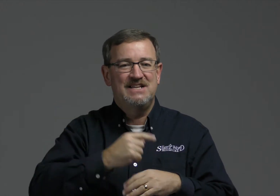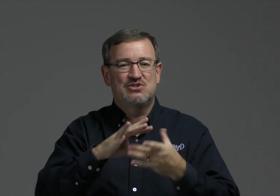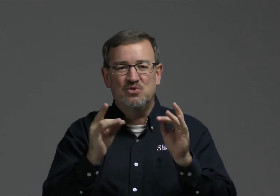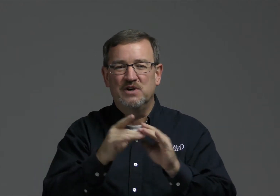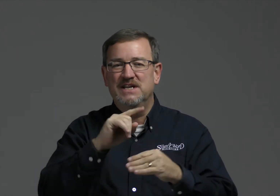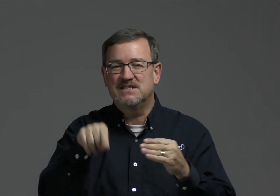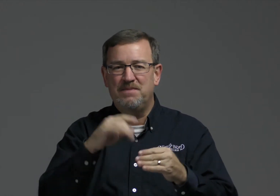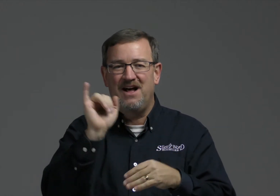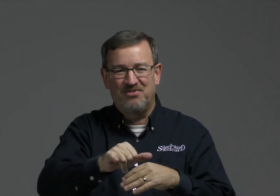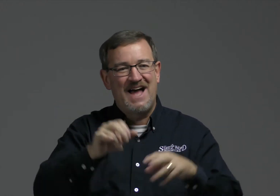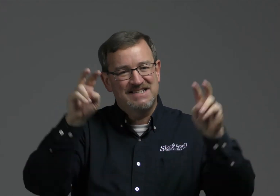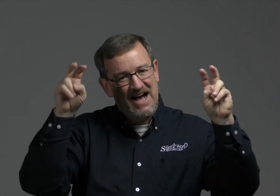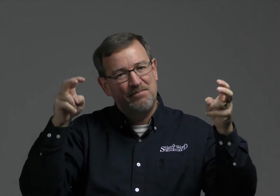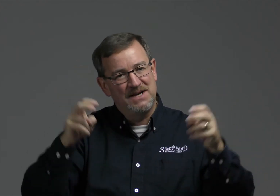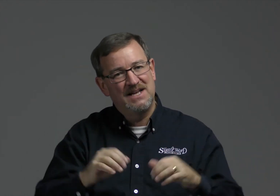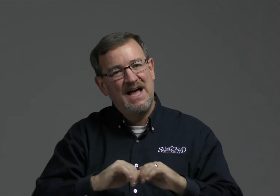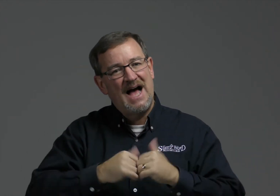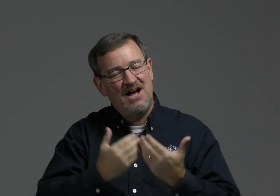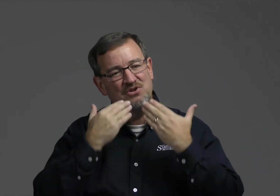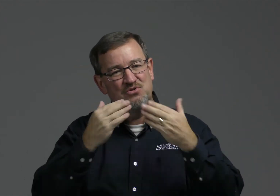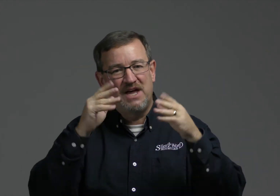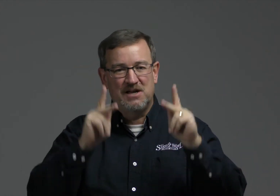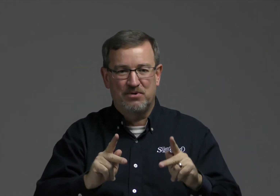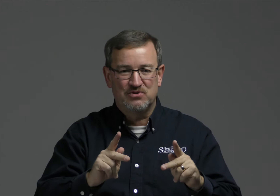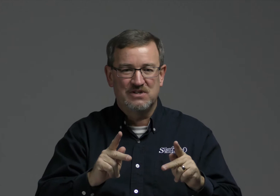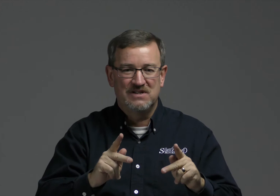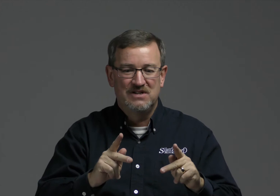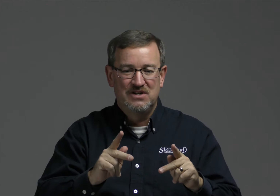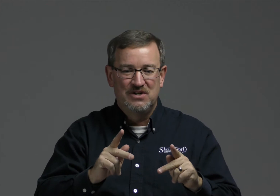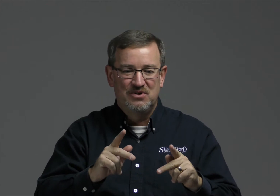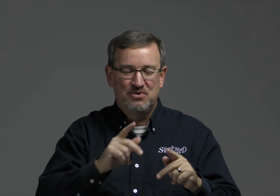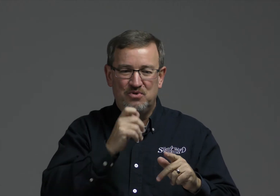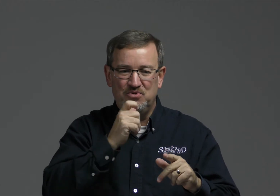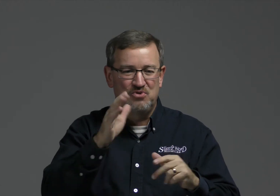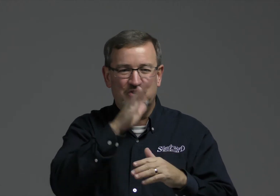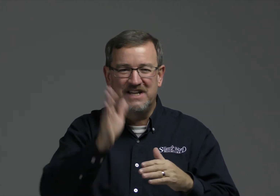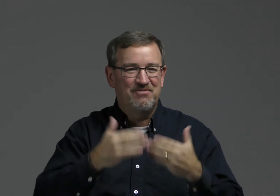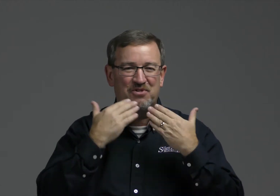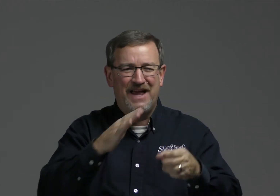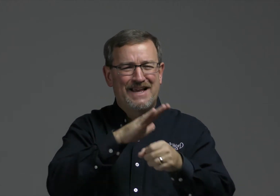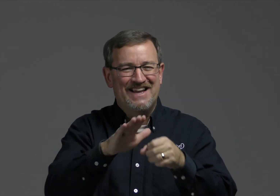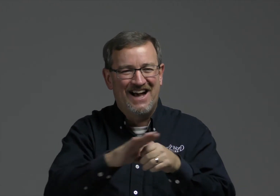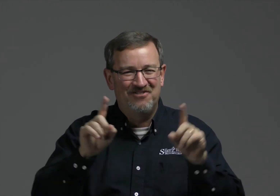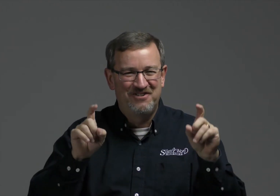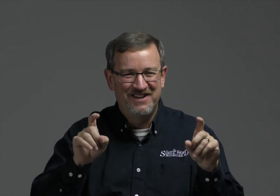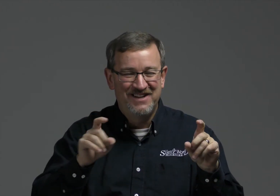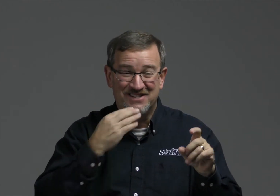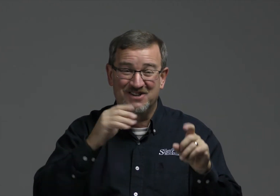today's story is about that topic. How do you thank a person who you could never thank enough? It's a